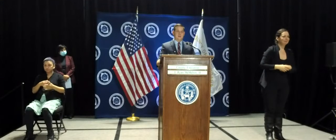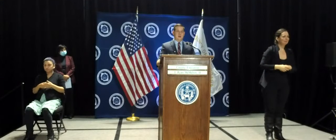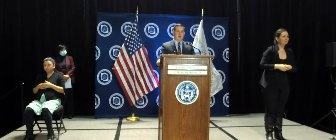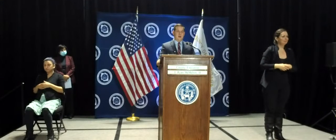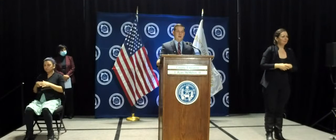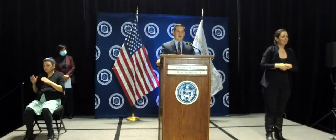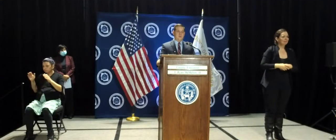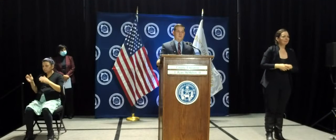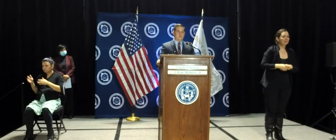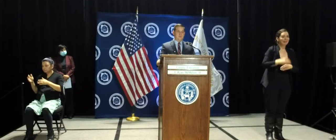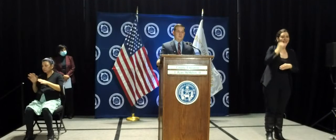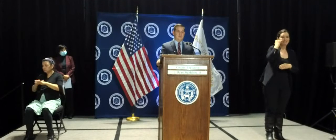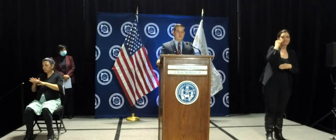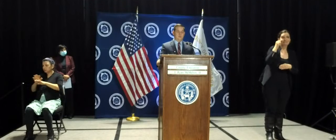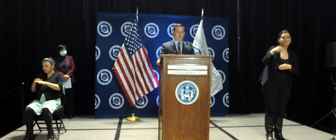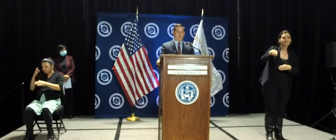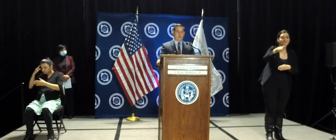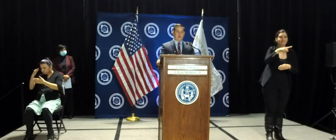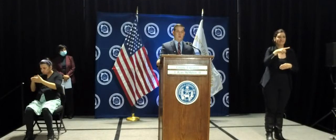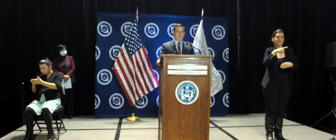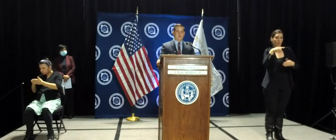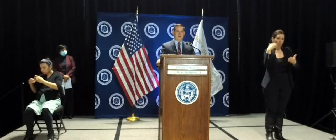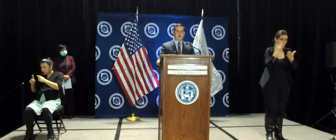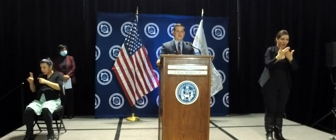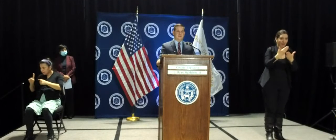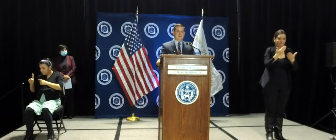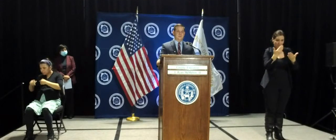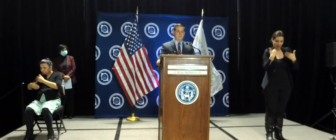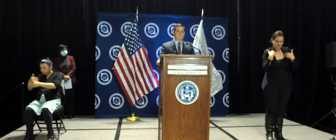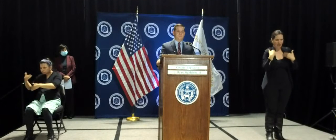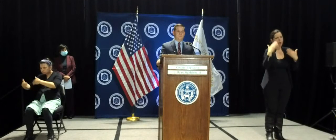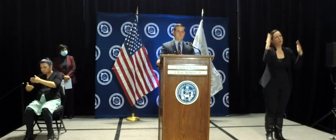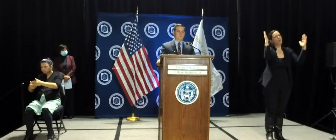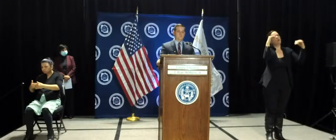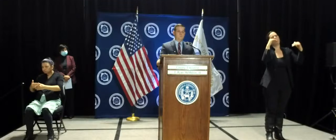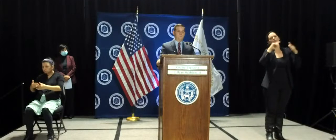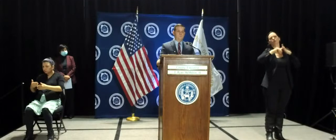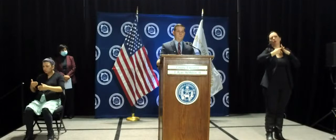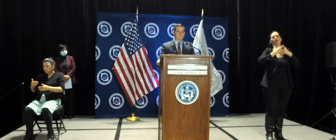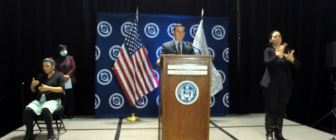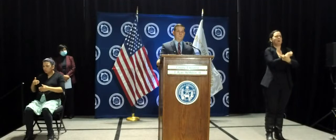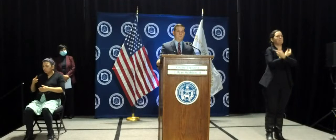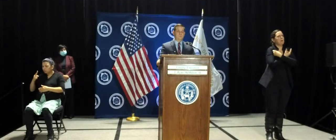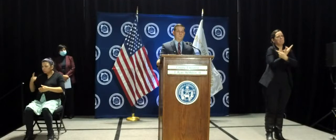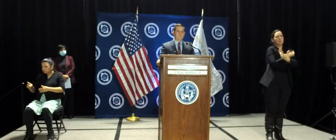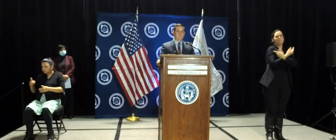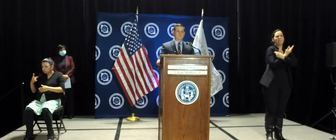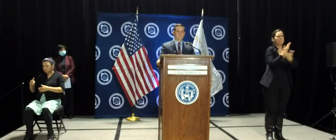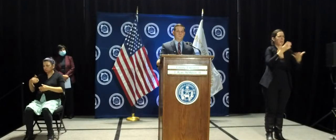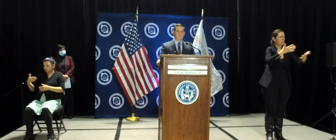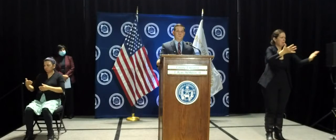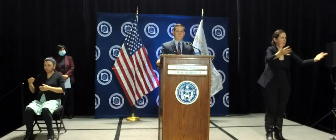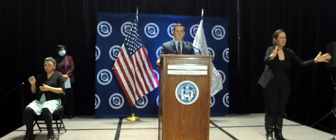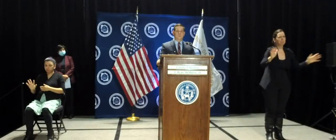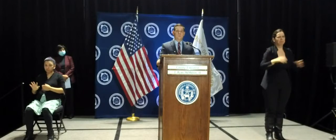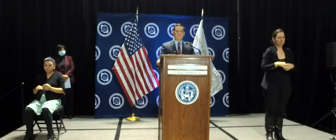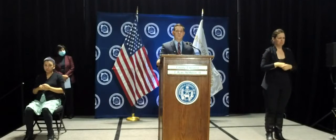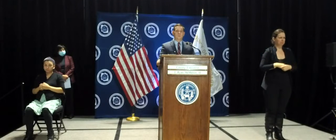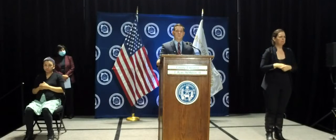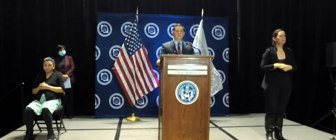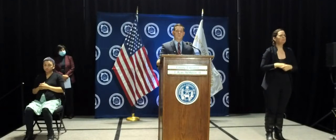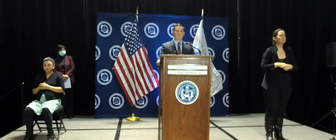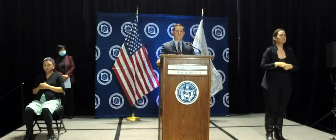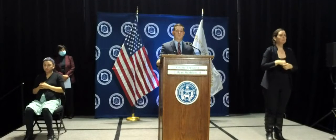vaccinating, and if it gets here tomorrow morning, I hope they start vaccinating. To talk about the contact tracers a little